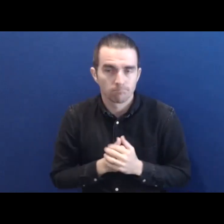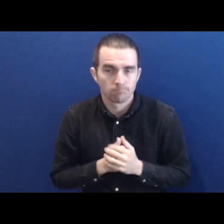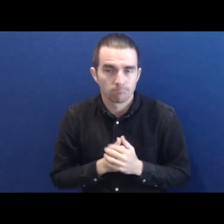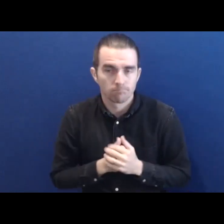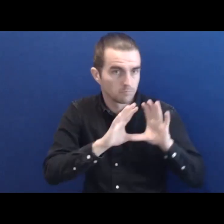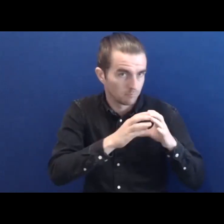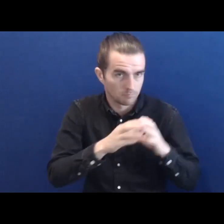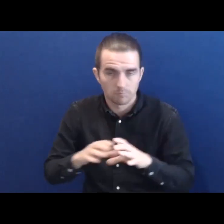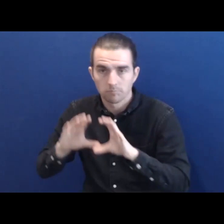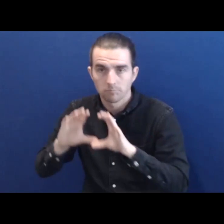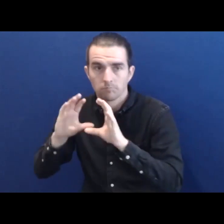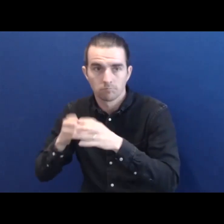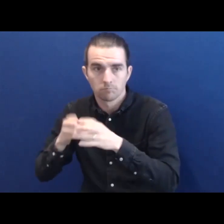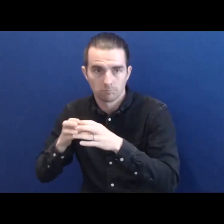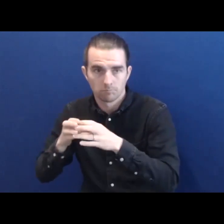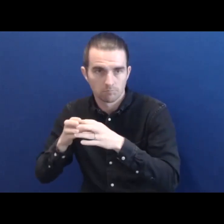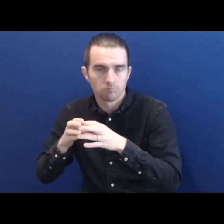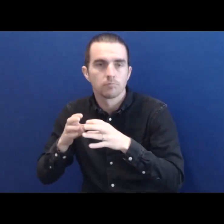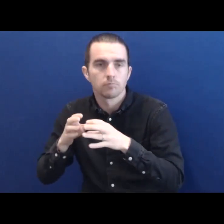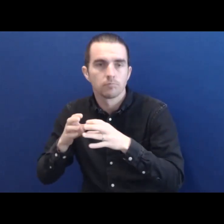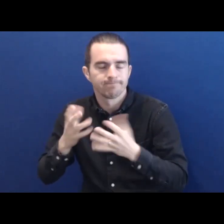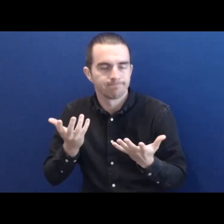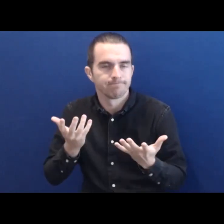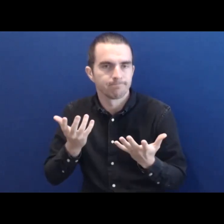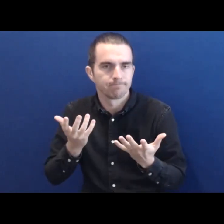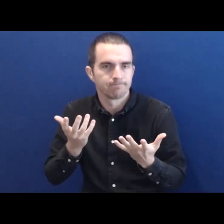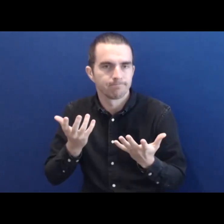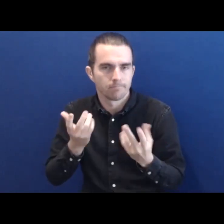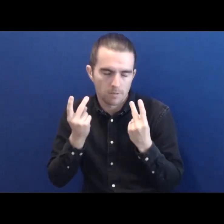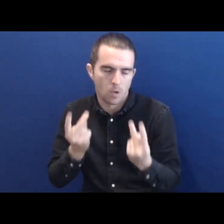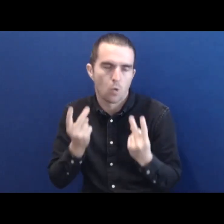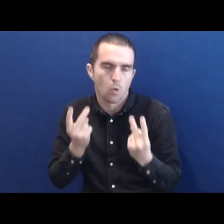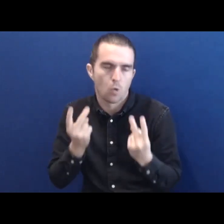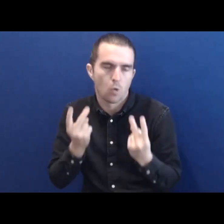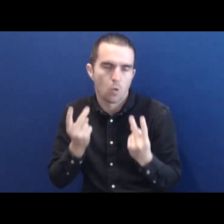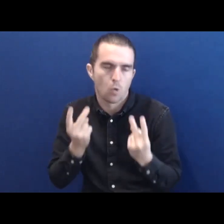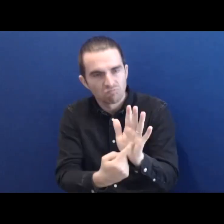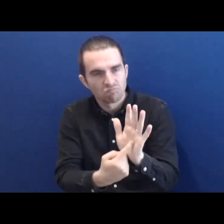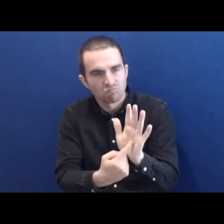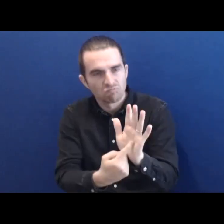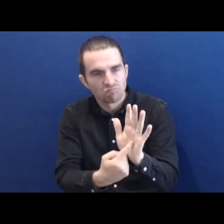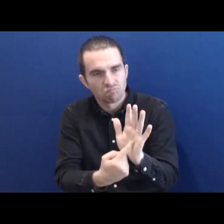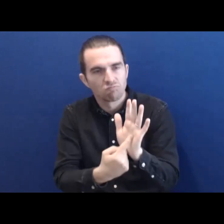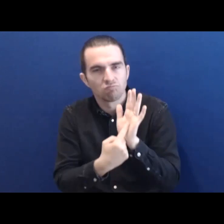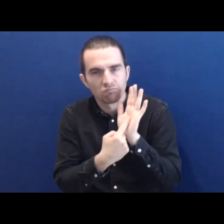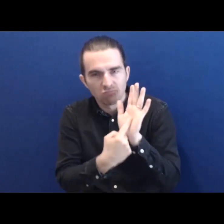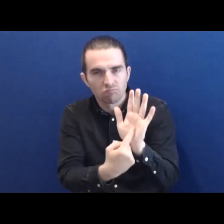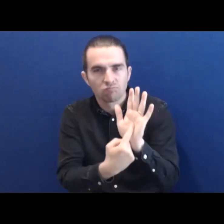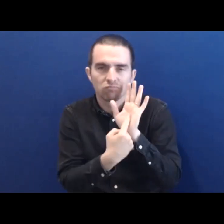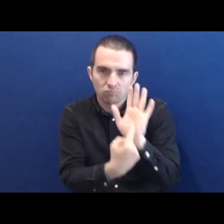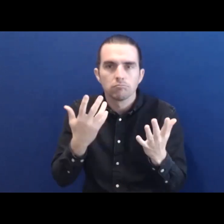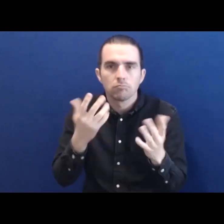to share with you examples from people in the field. And I think we managed quite